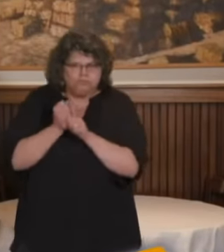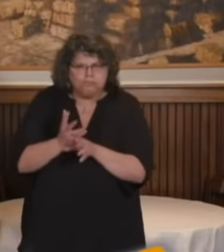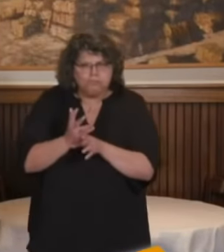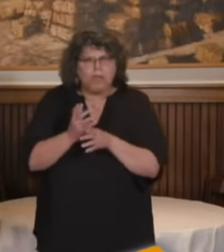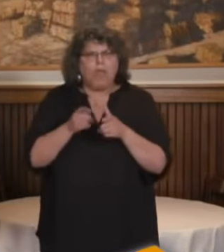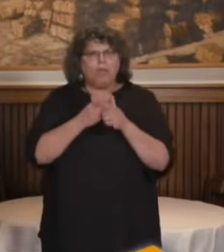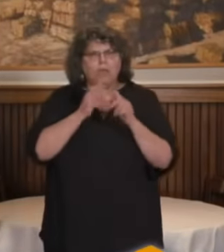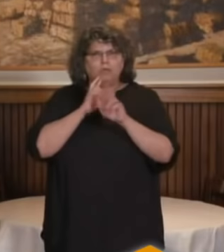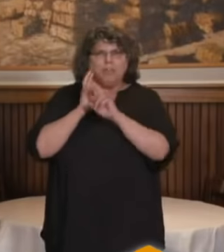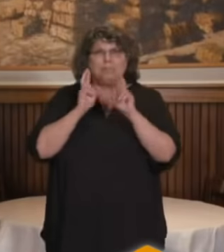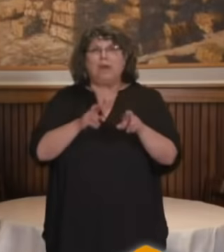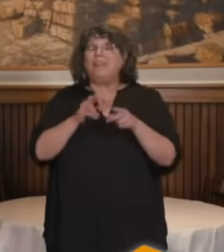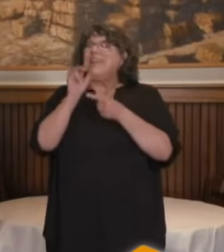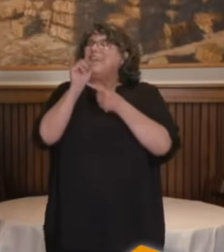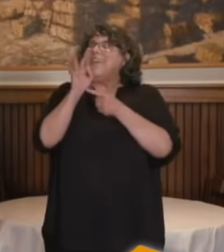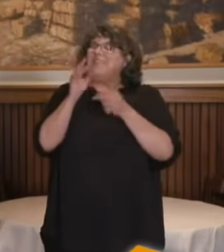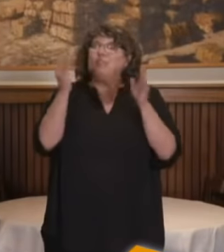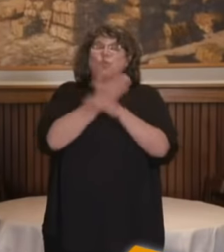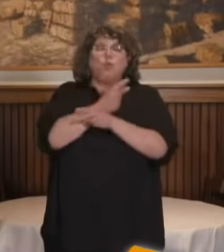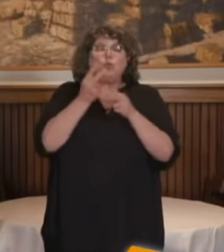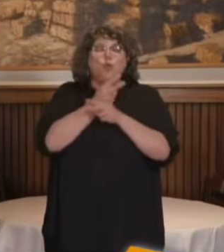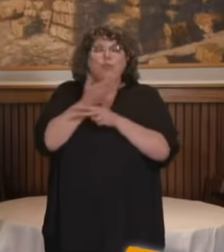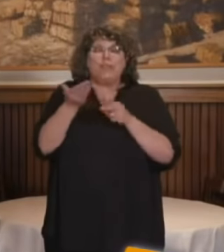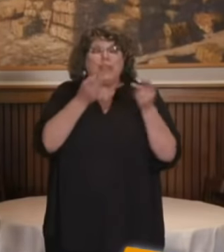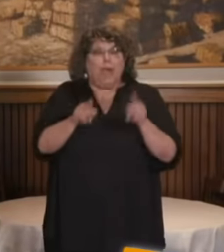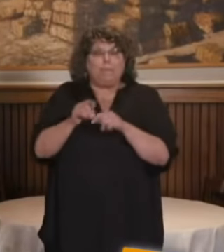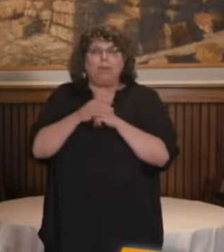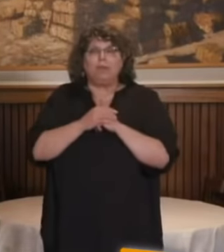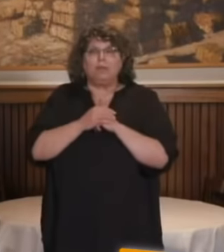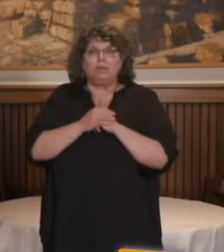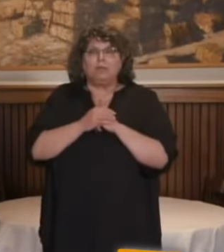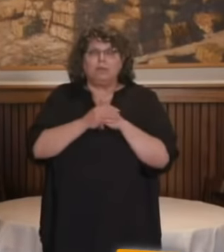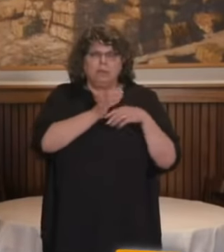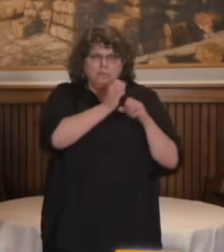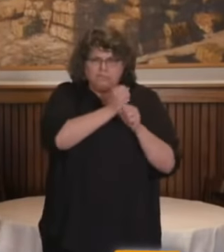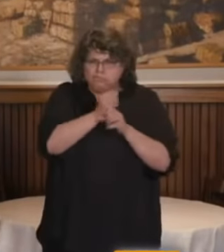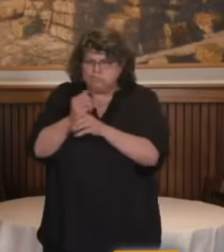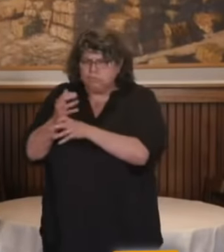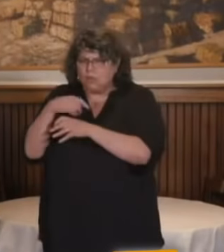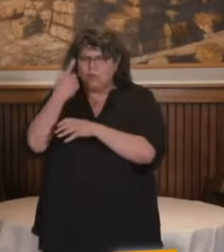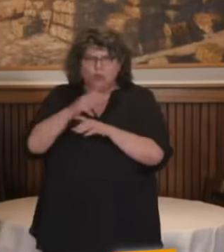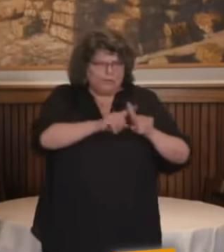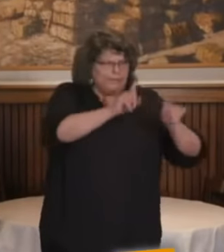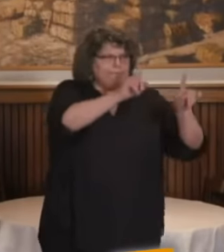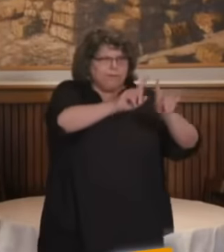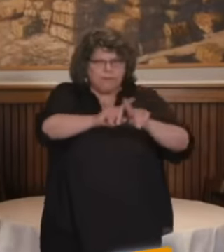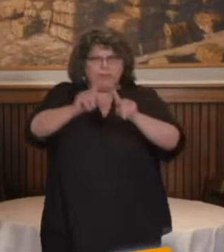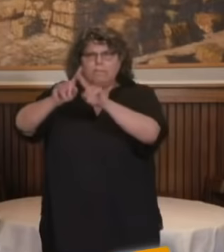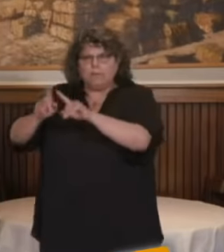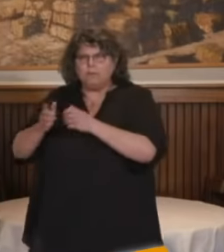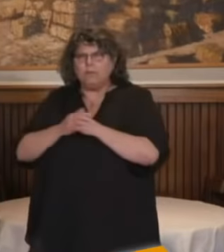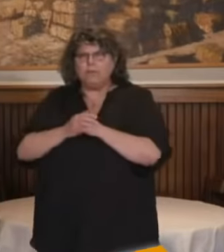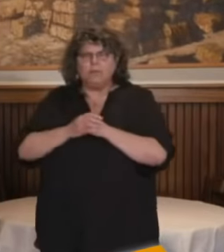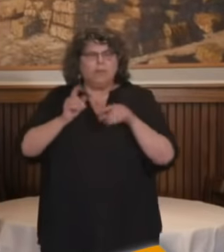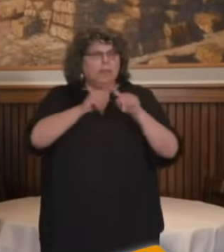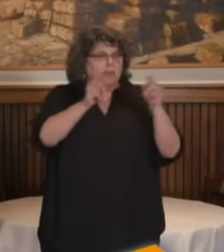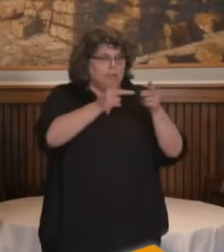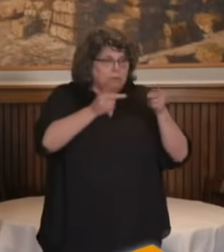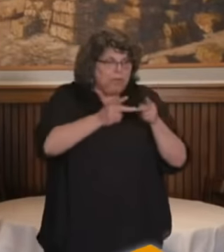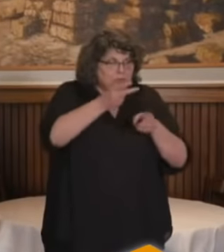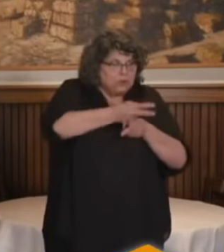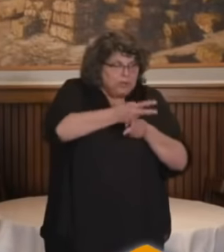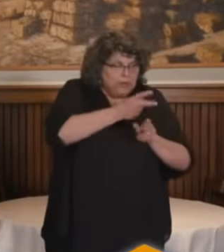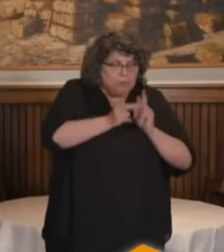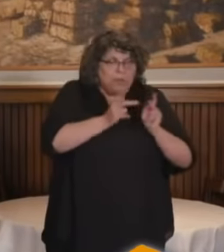in the worst case scenario. The preparation came in many different shapes. Alternative care facilities,